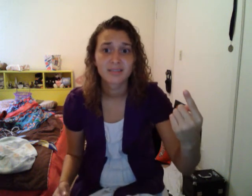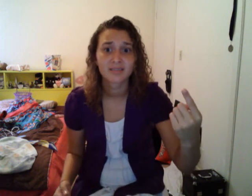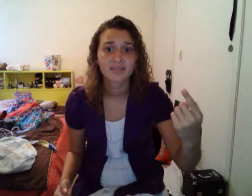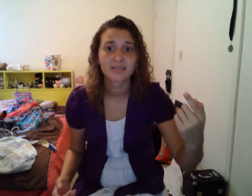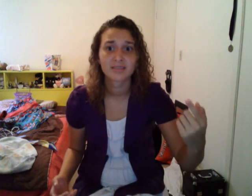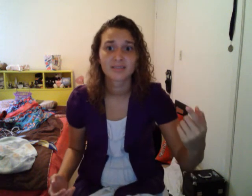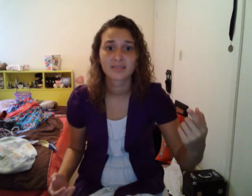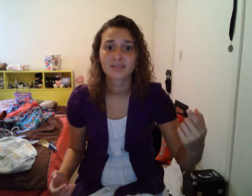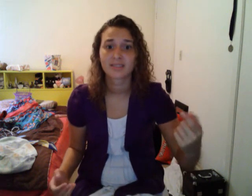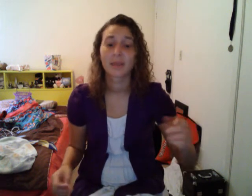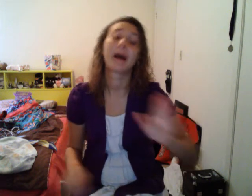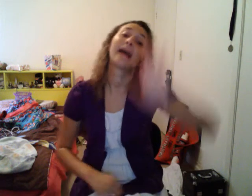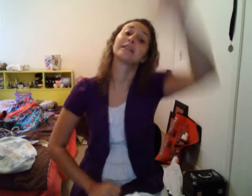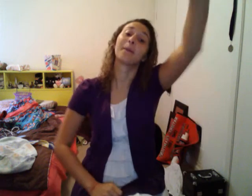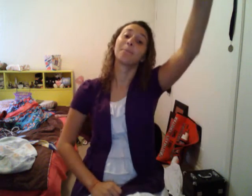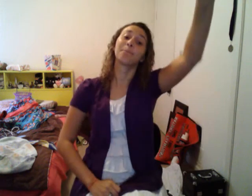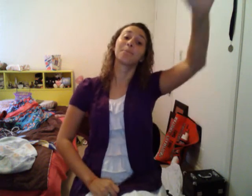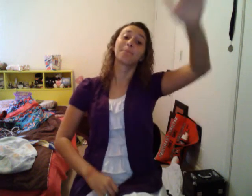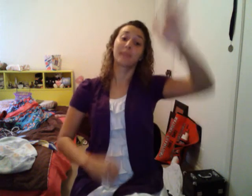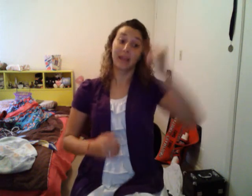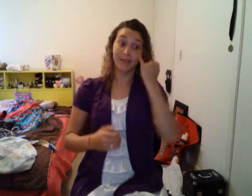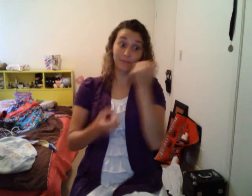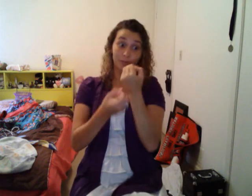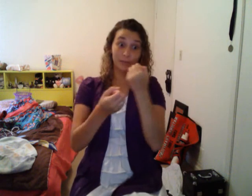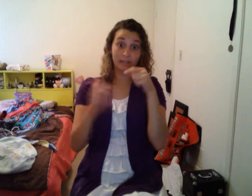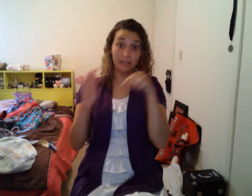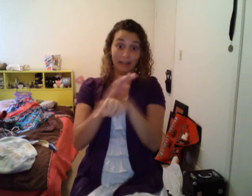How many? Put your hands up if you would do it.